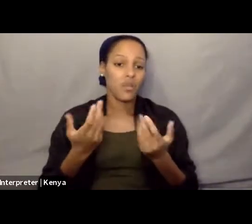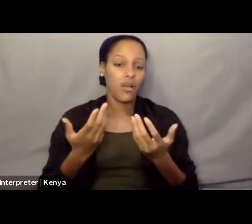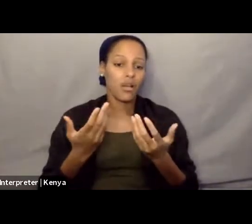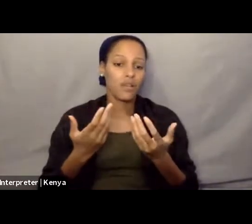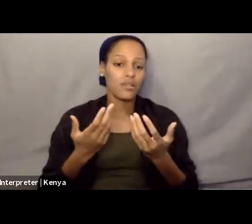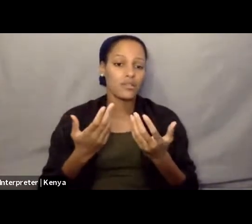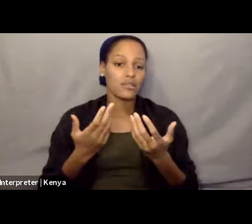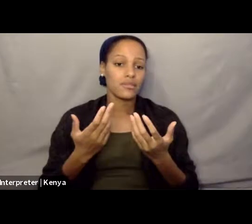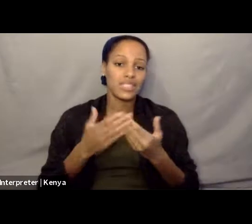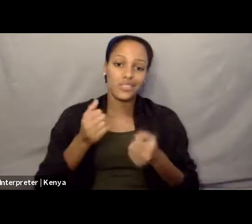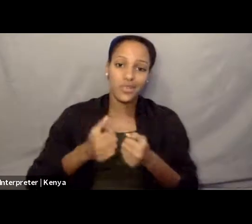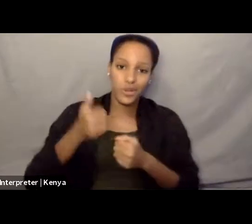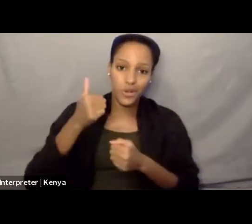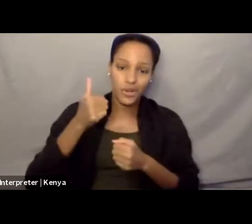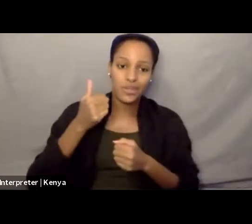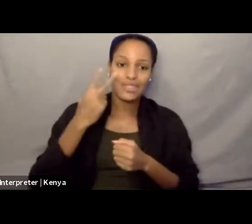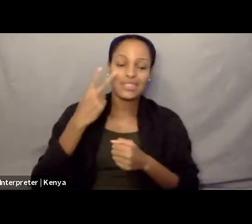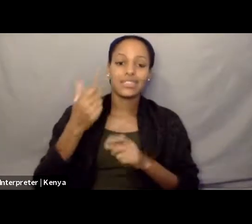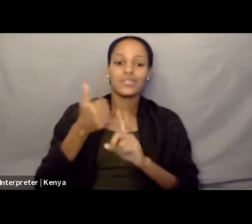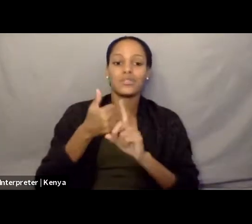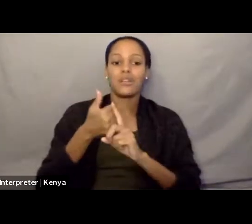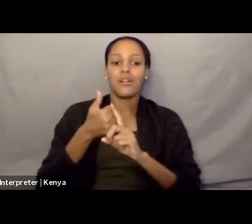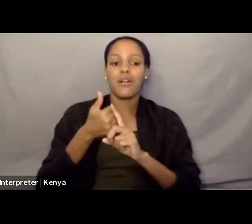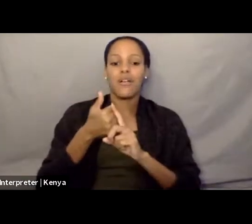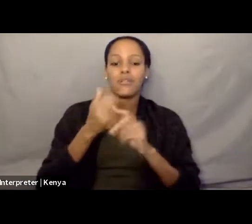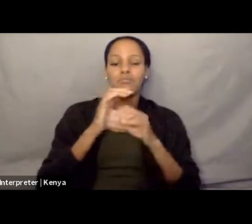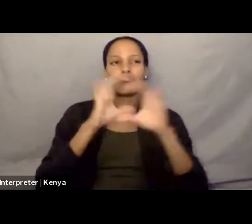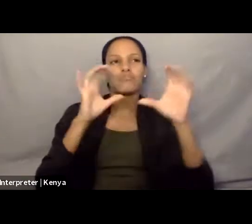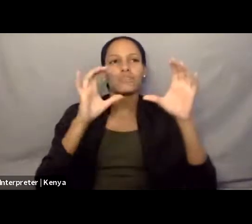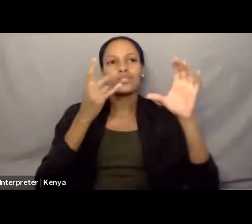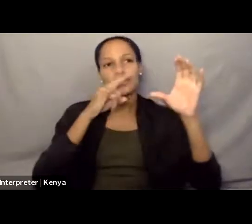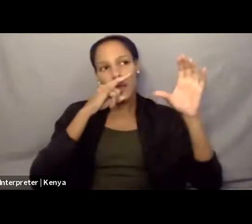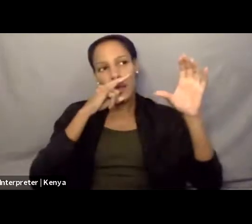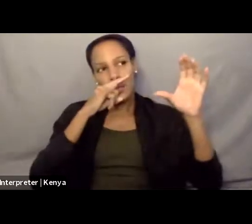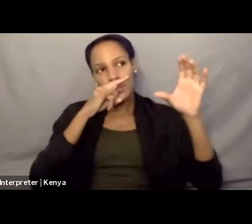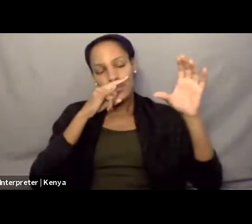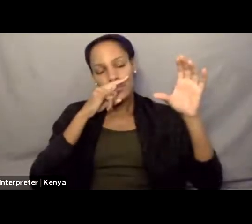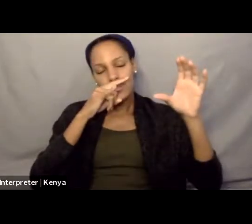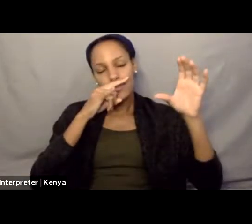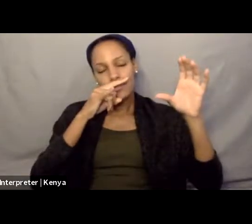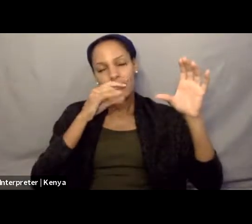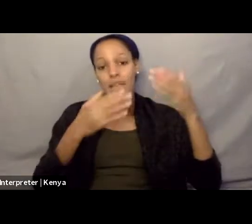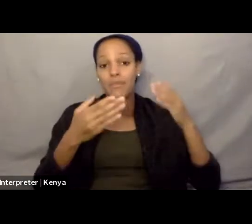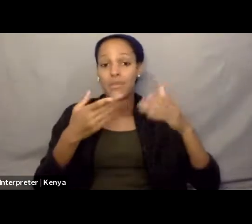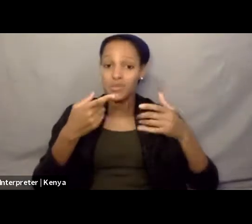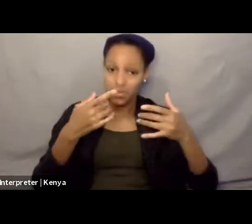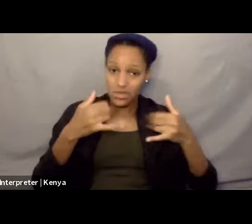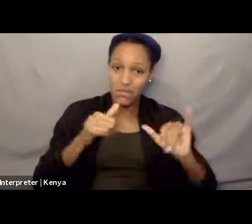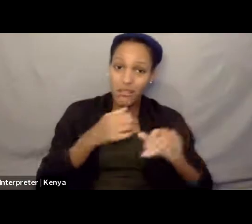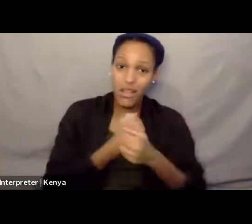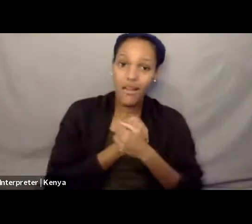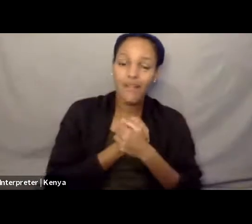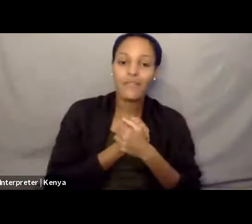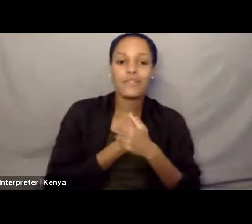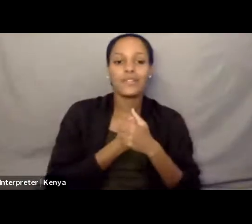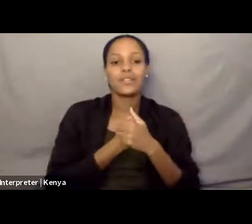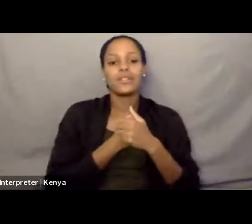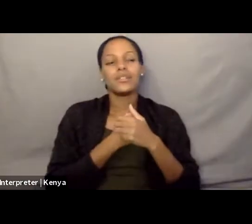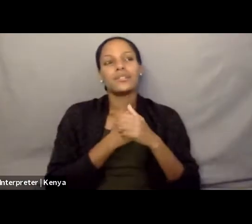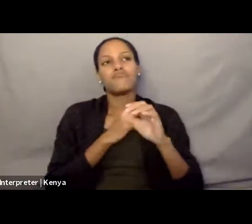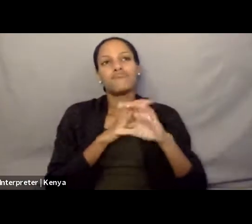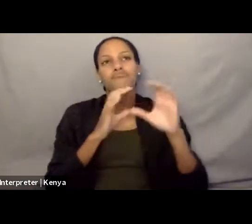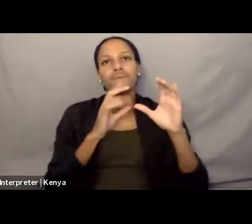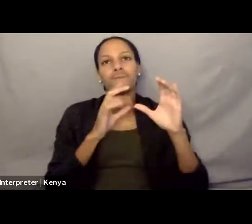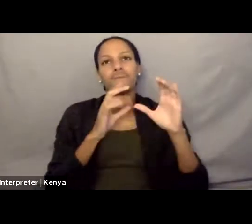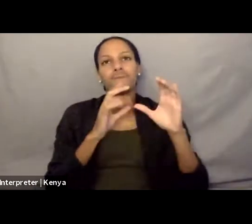easier, to see yourself as a child, and maybe even a child you really love. It is easy, if